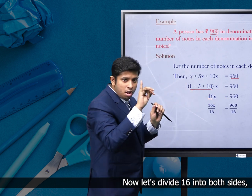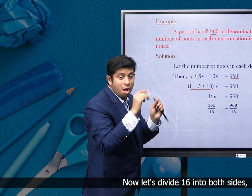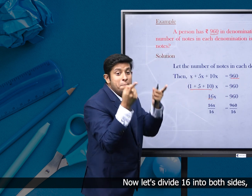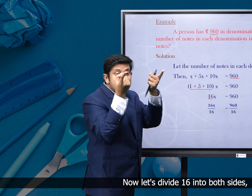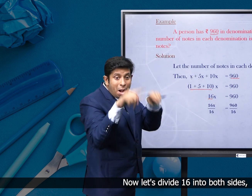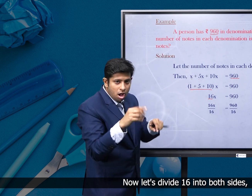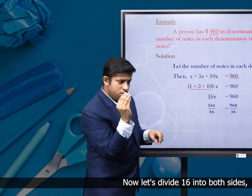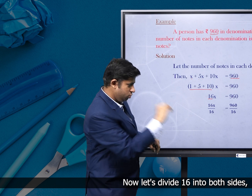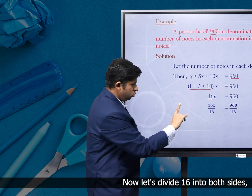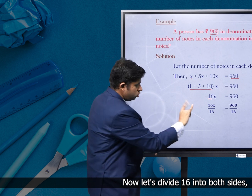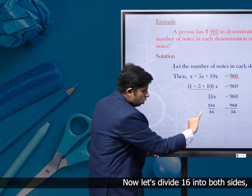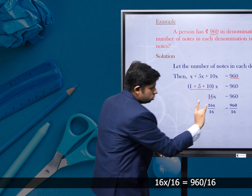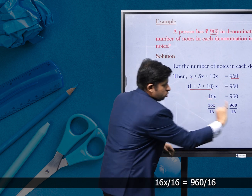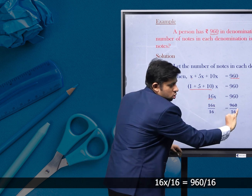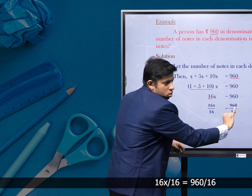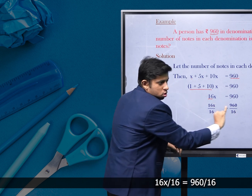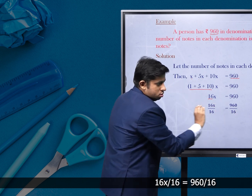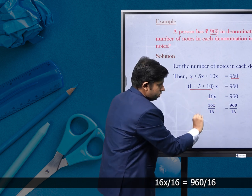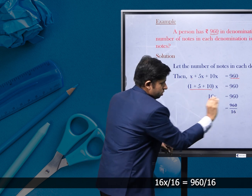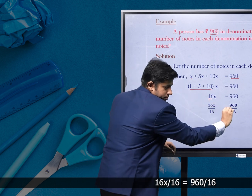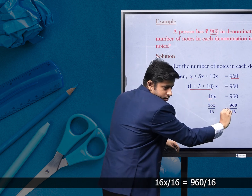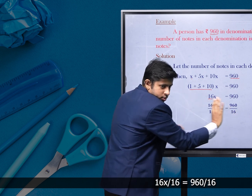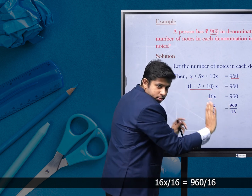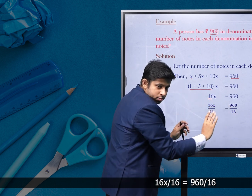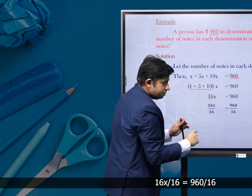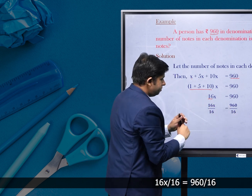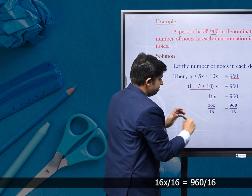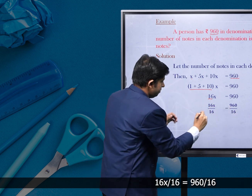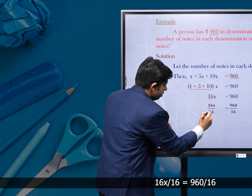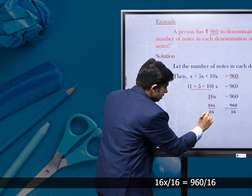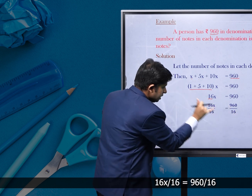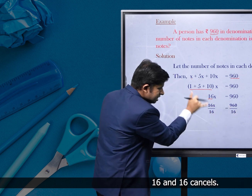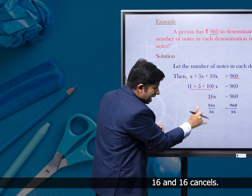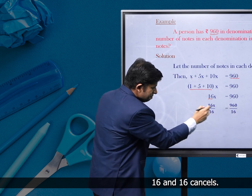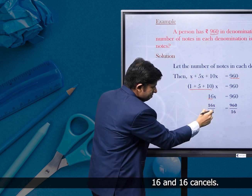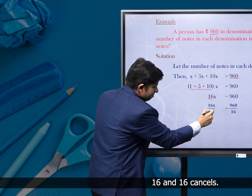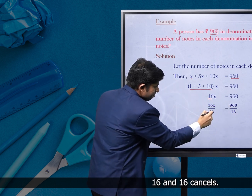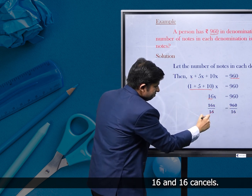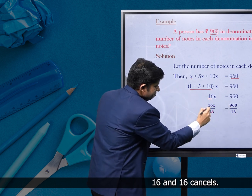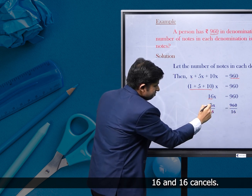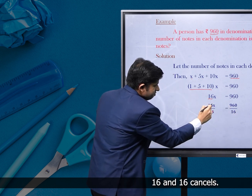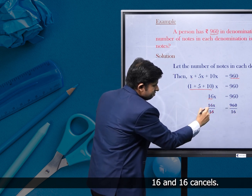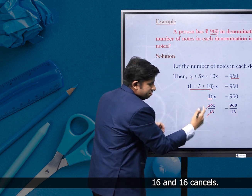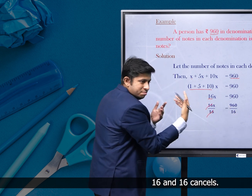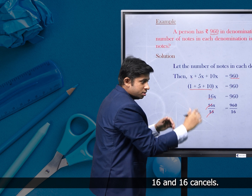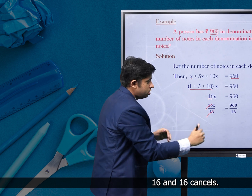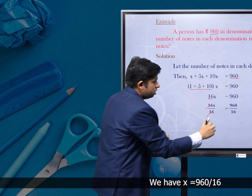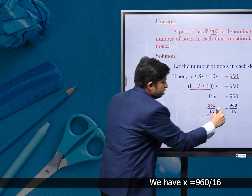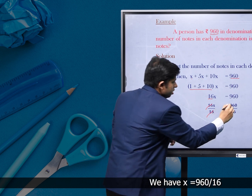sides. 16x by 16 is equal to 960 by 16. 16 and 16 cancels. We have